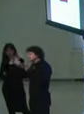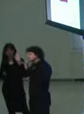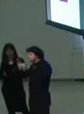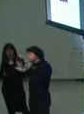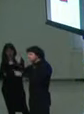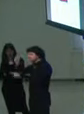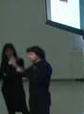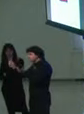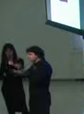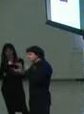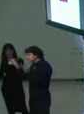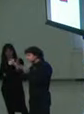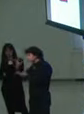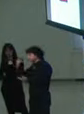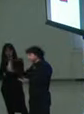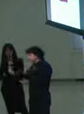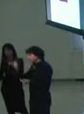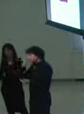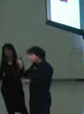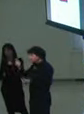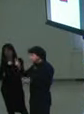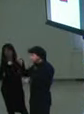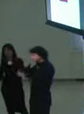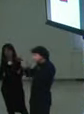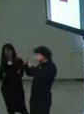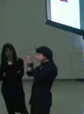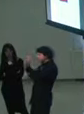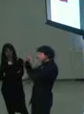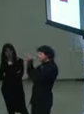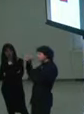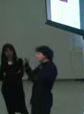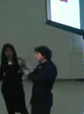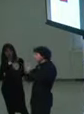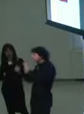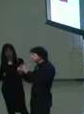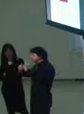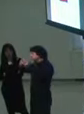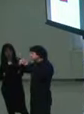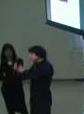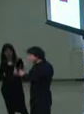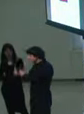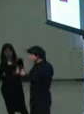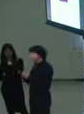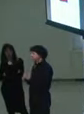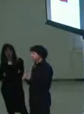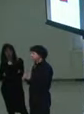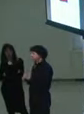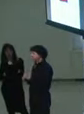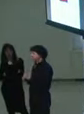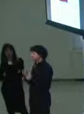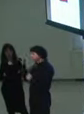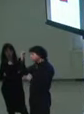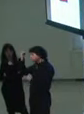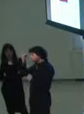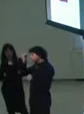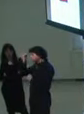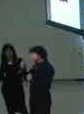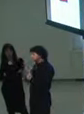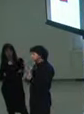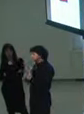and over those conversations is that I don't think any of us working in the space ever had any doubt what it was. It was